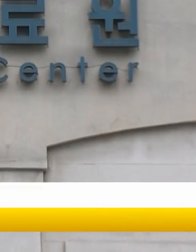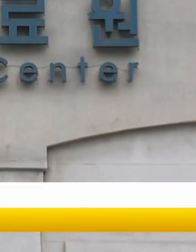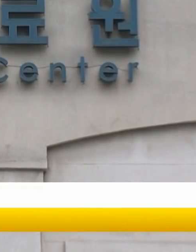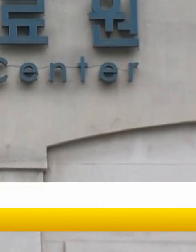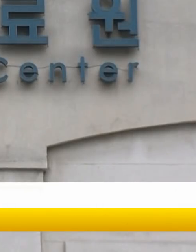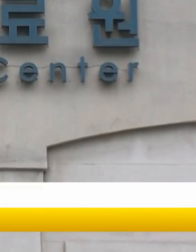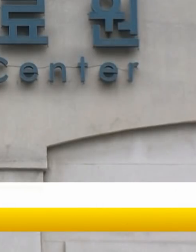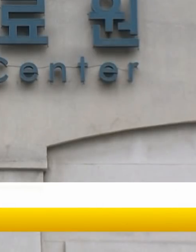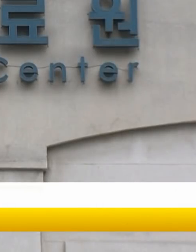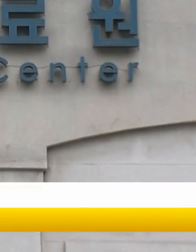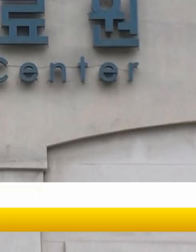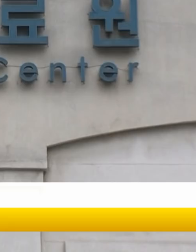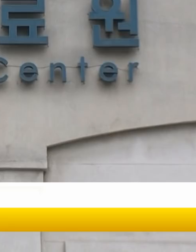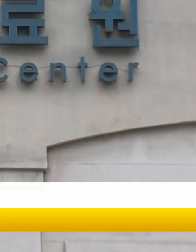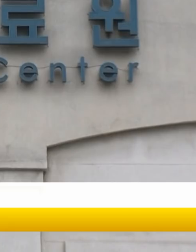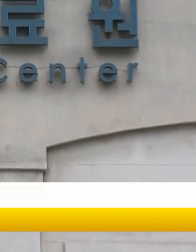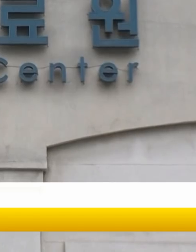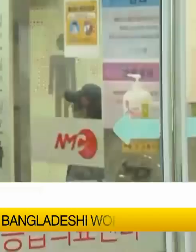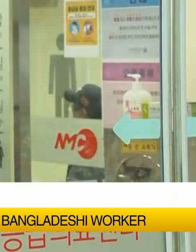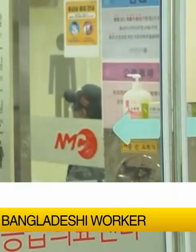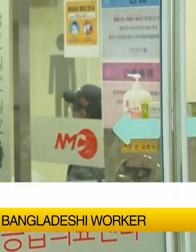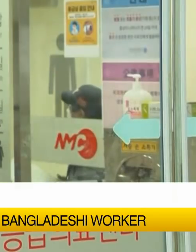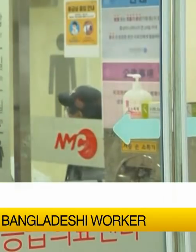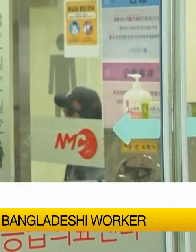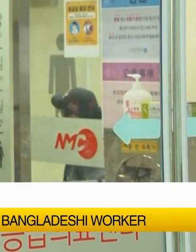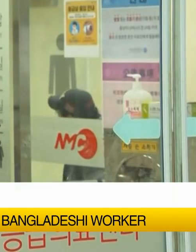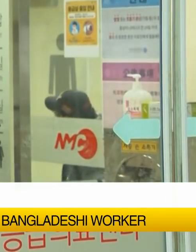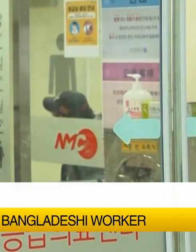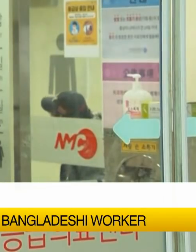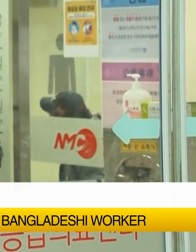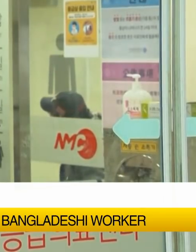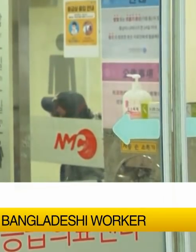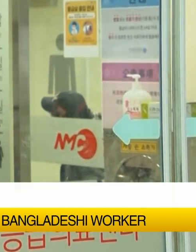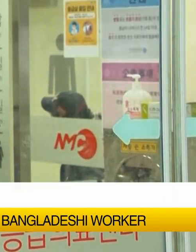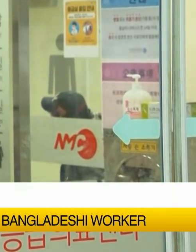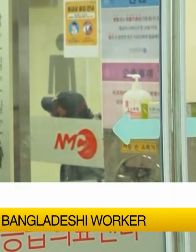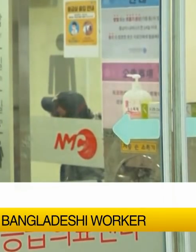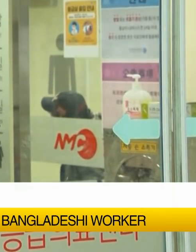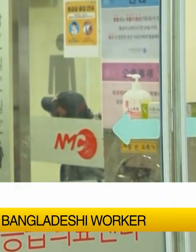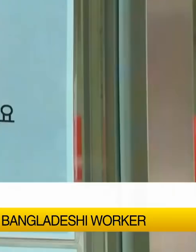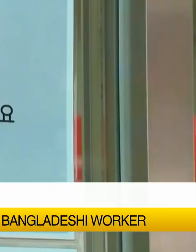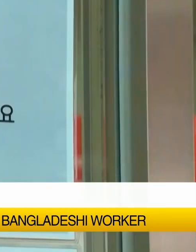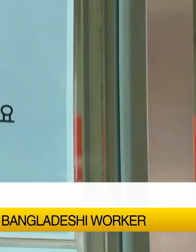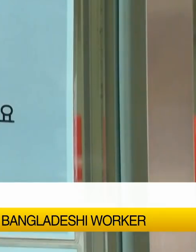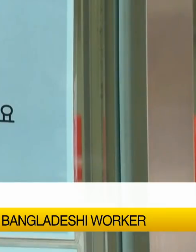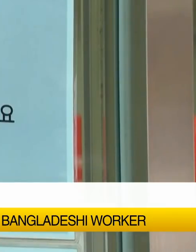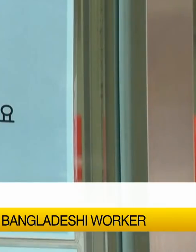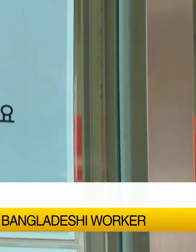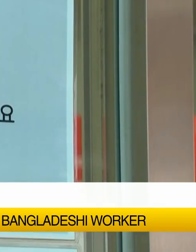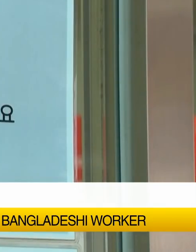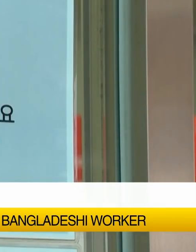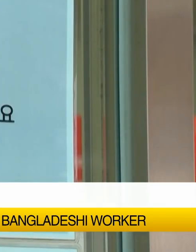are two men who attended a business meeting last month at the Grand Hyatt Hotel here in Singapore. The conference included people from China's